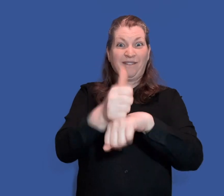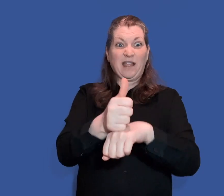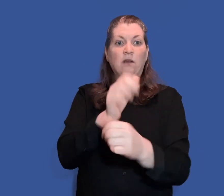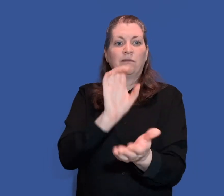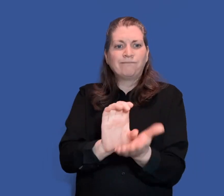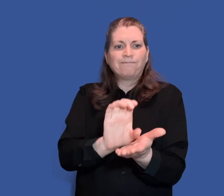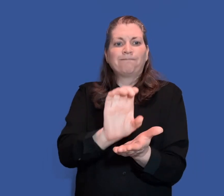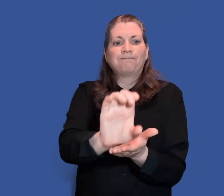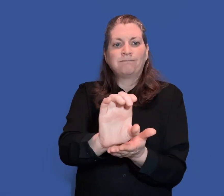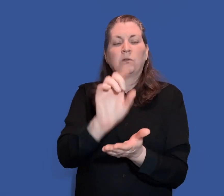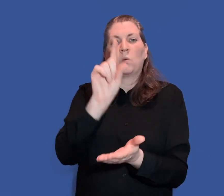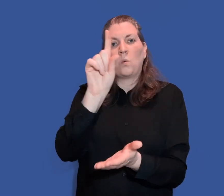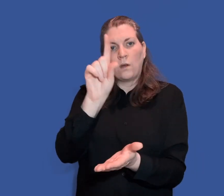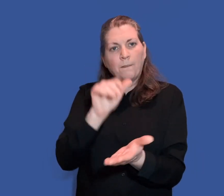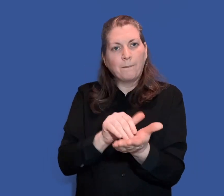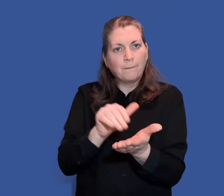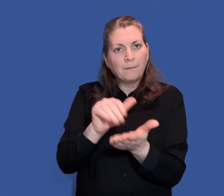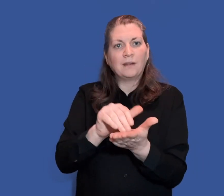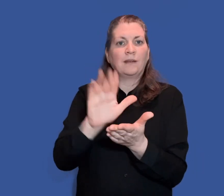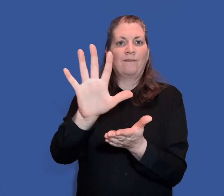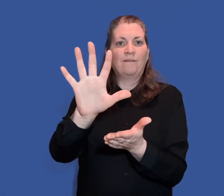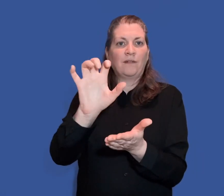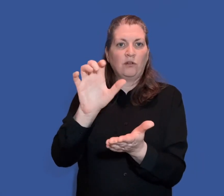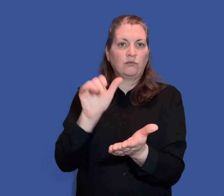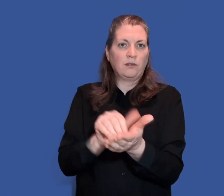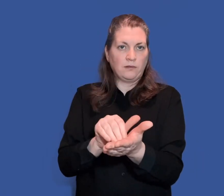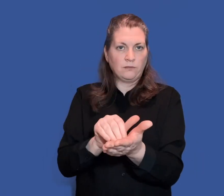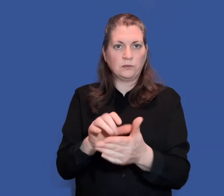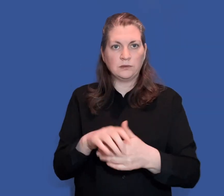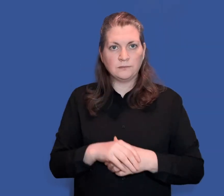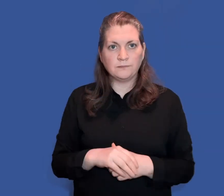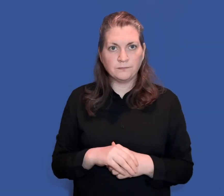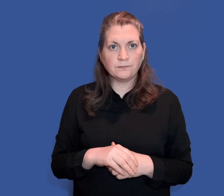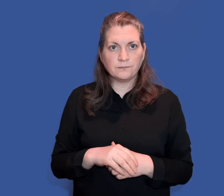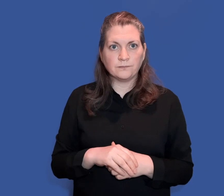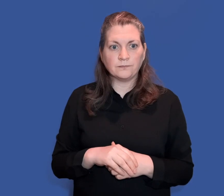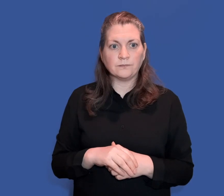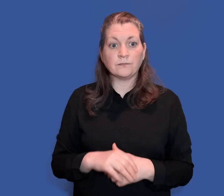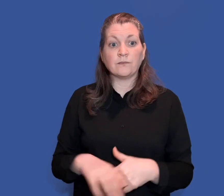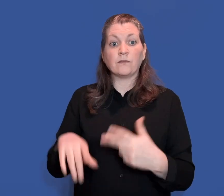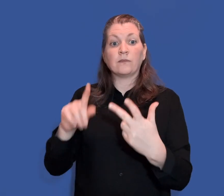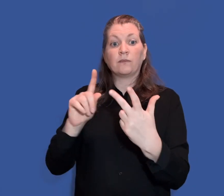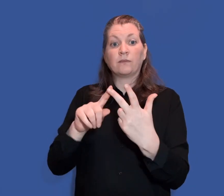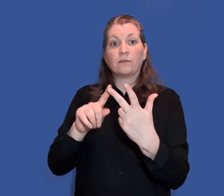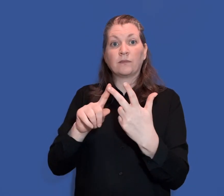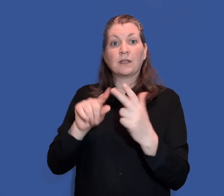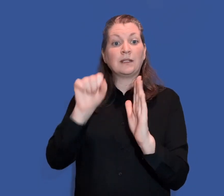2, the Rhode Island Philharmonic Center, which has a proposed budget of